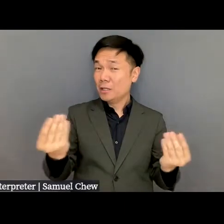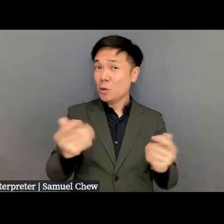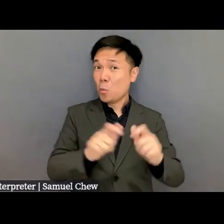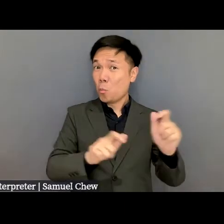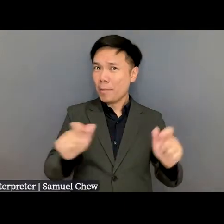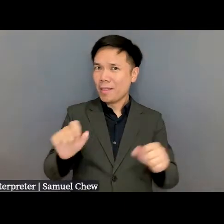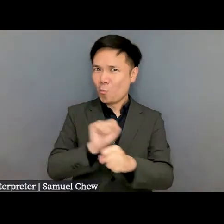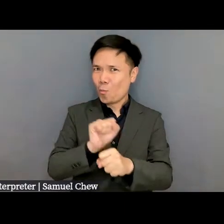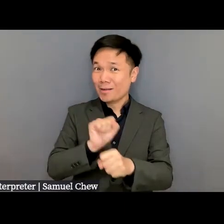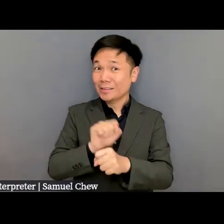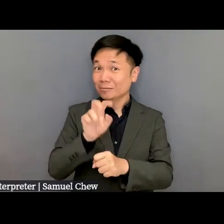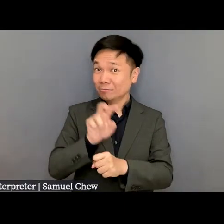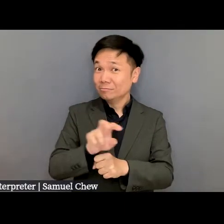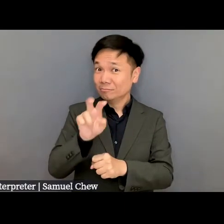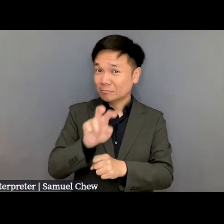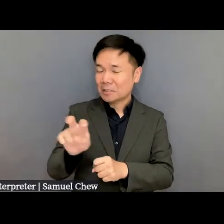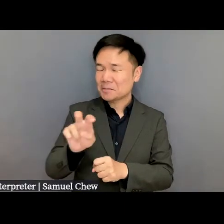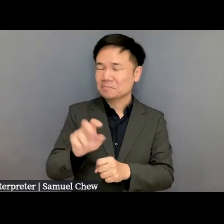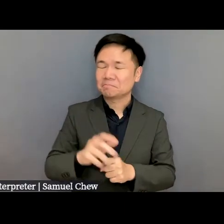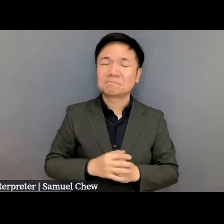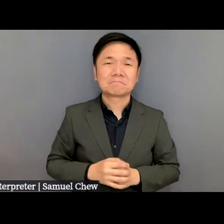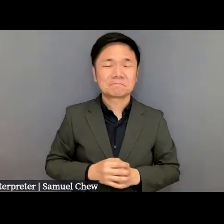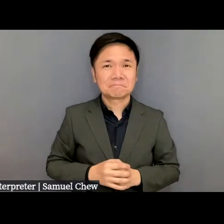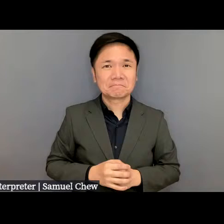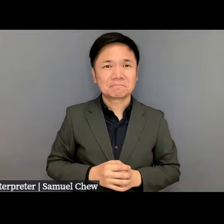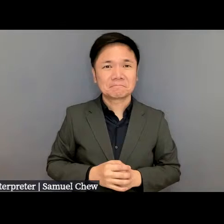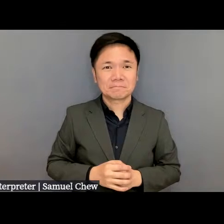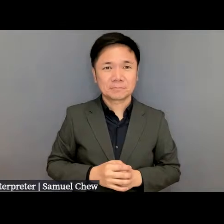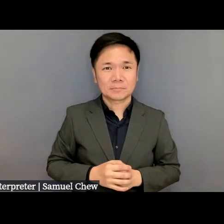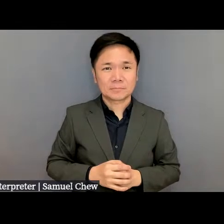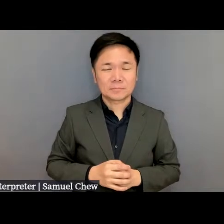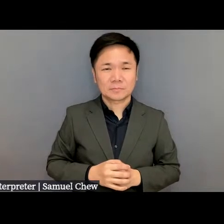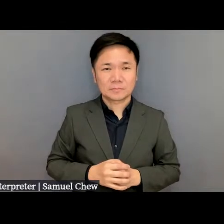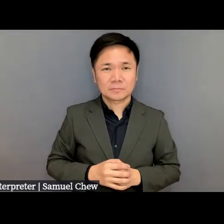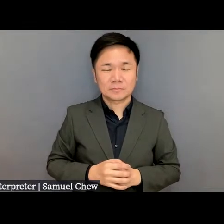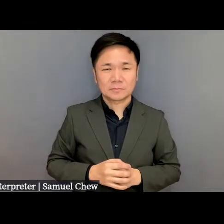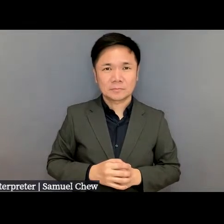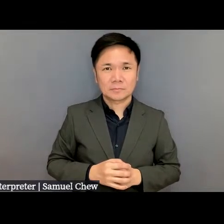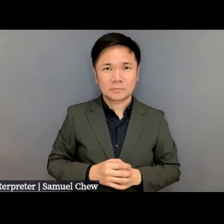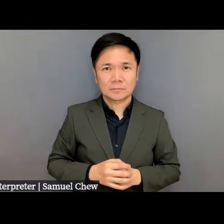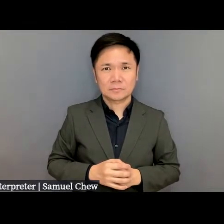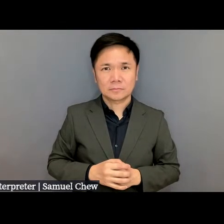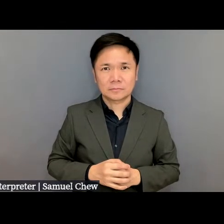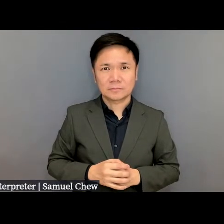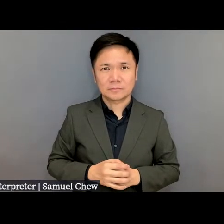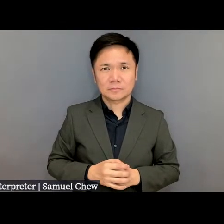in this sector that we can see, because of this, we are receiving more